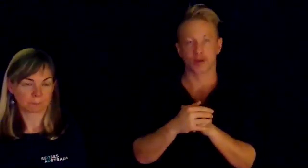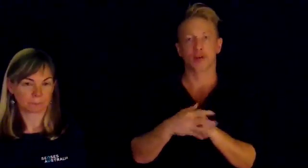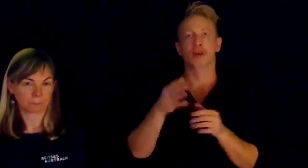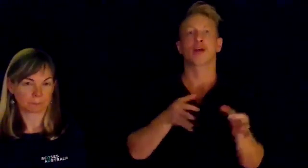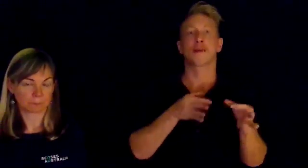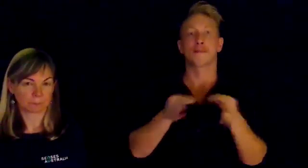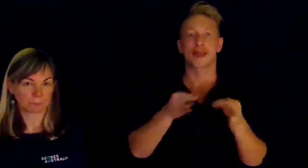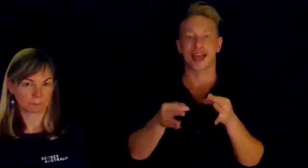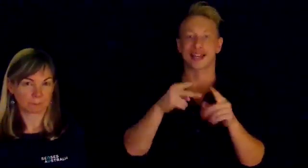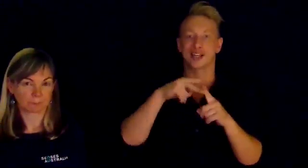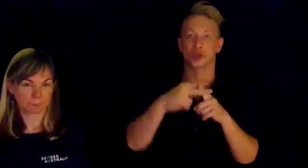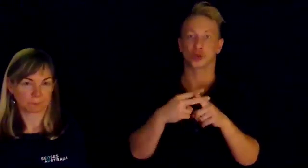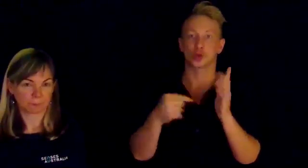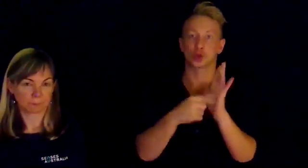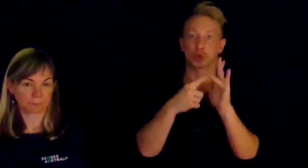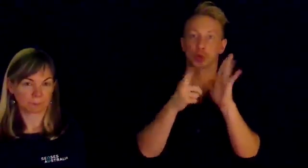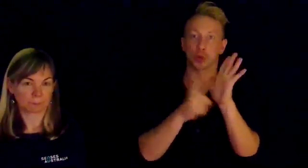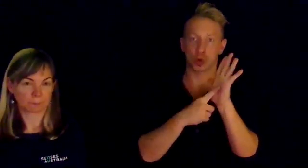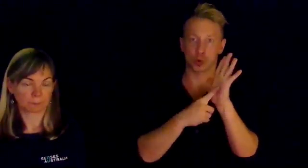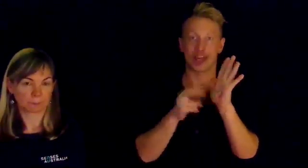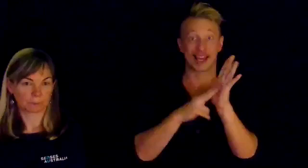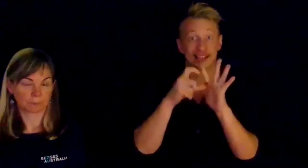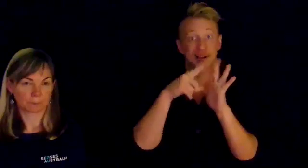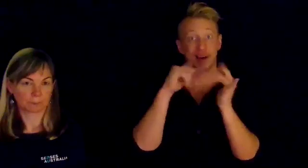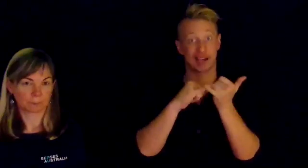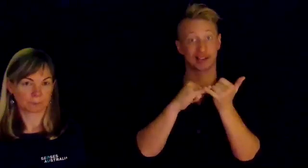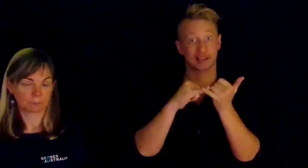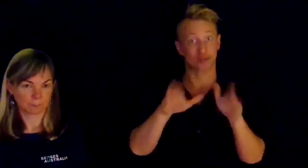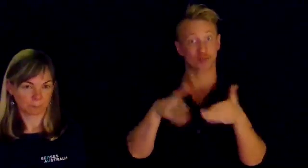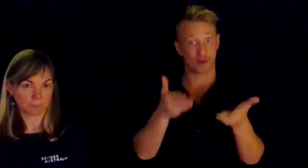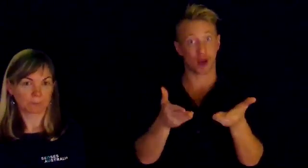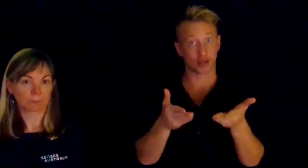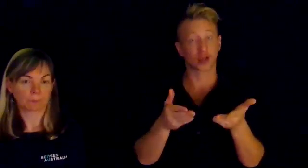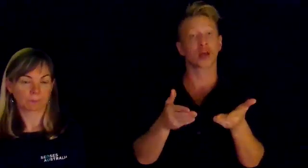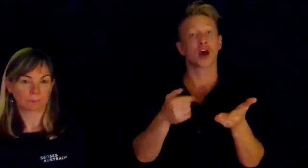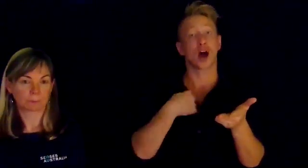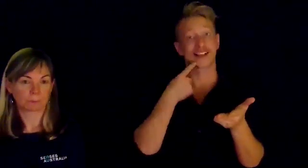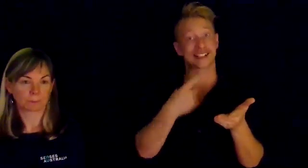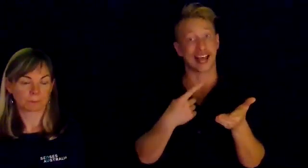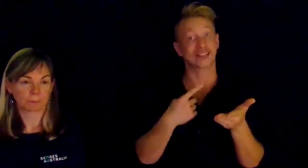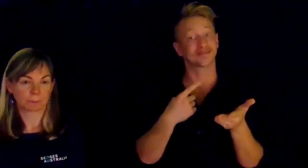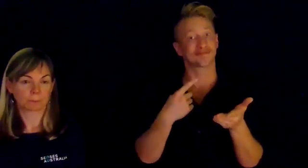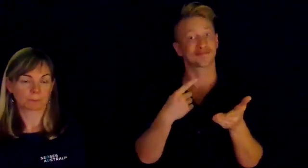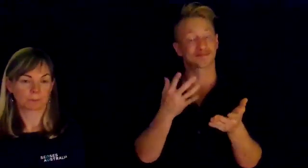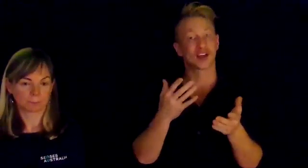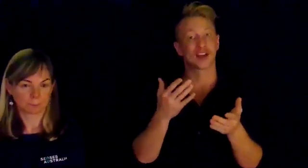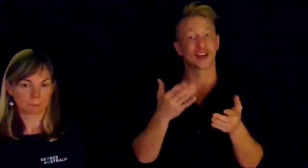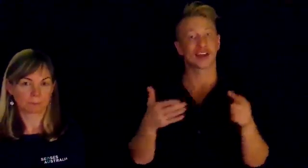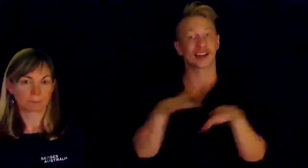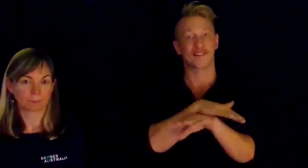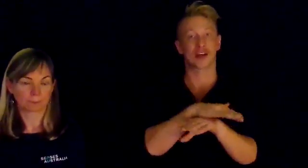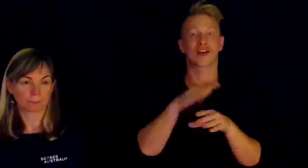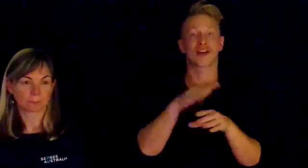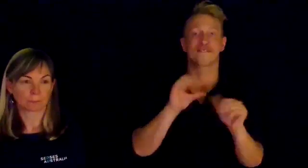NDIS provide. I also complete that and submit that with all that other information.